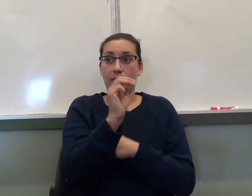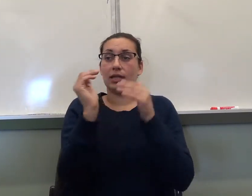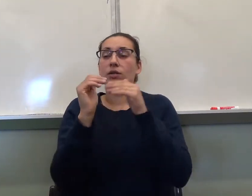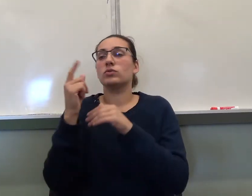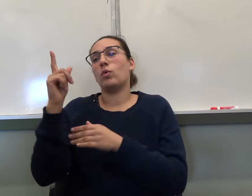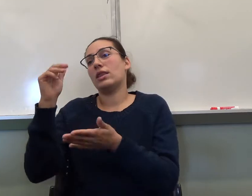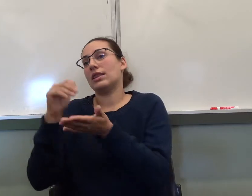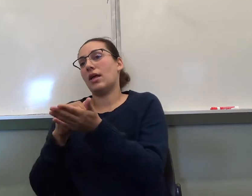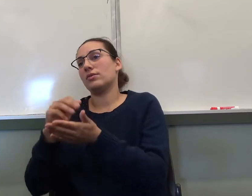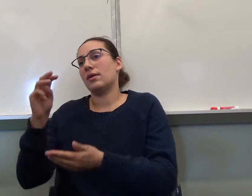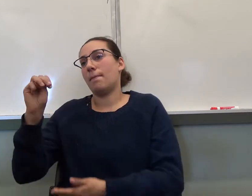meters.